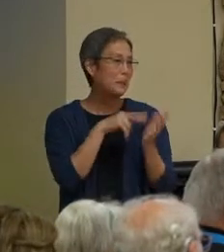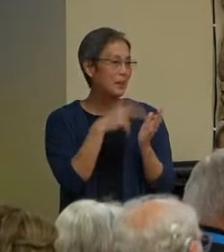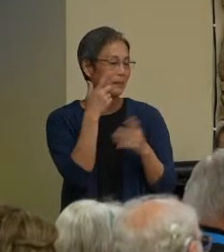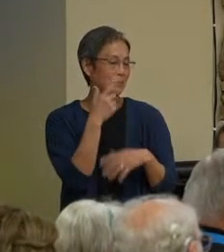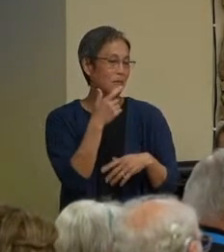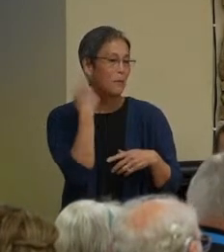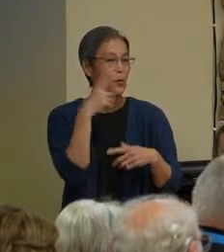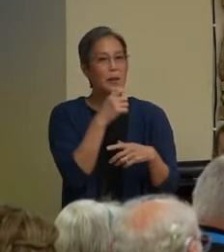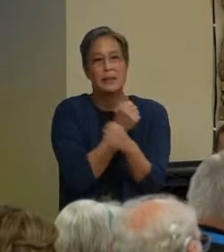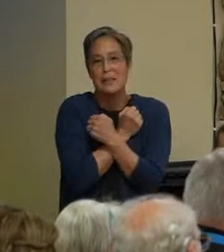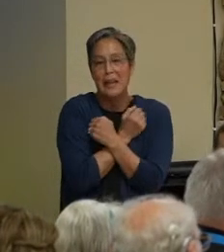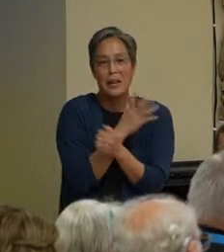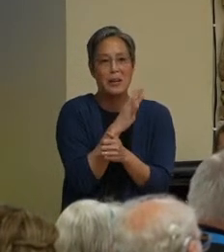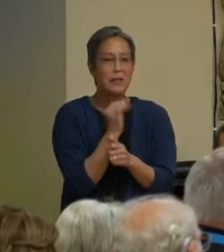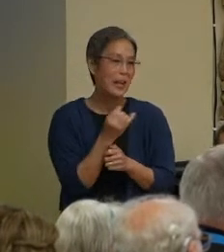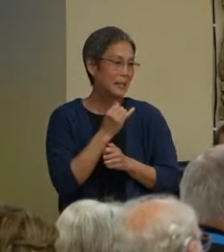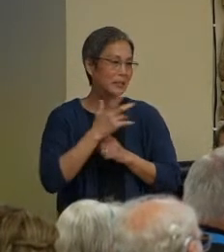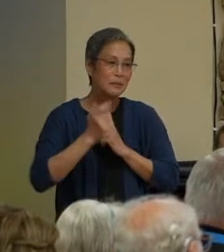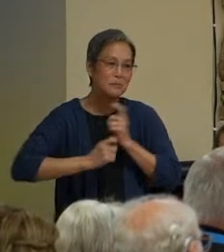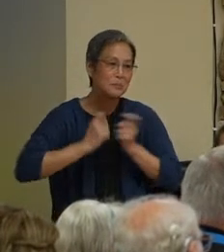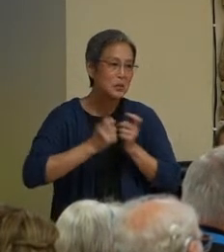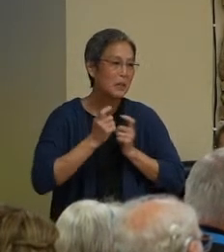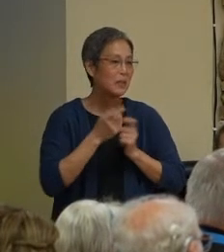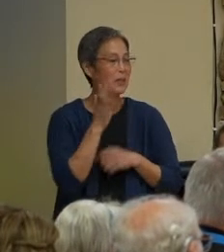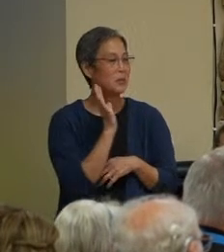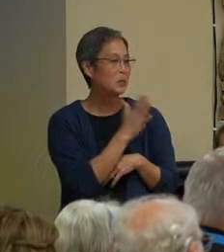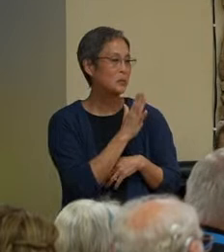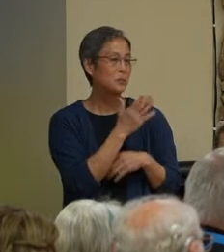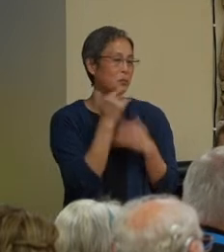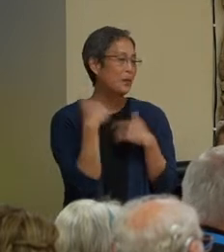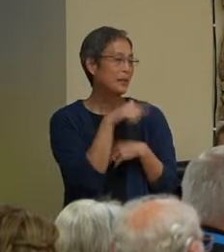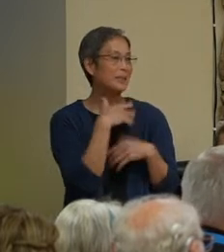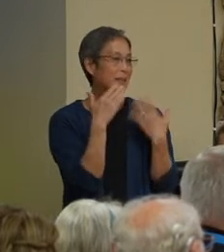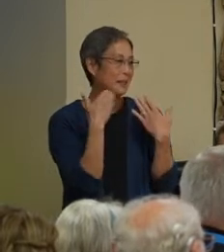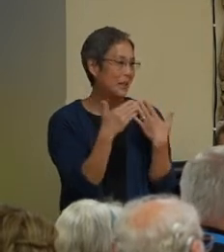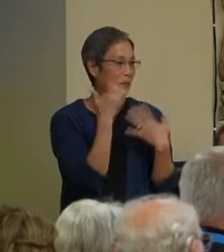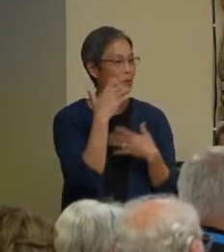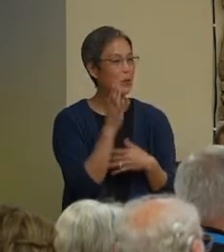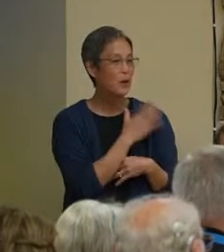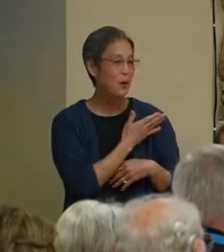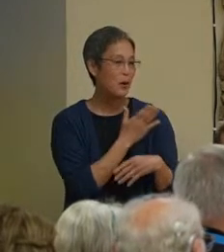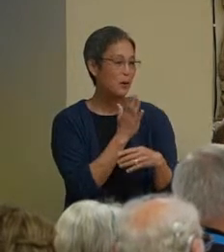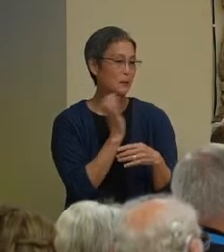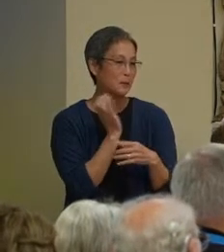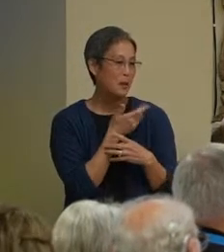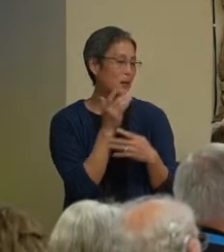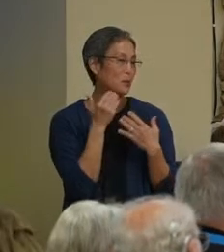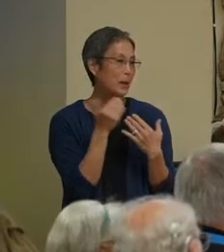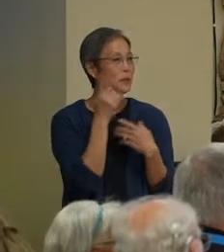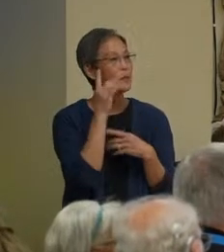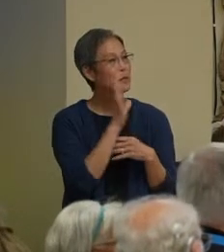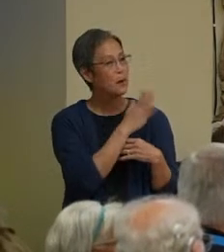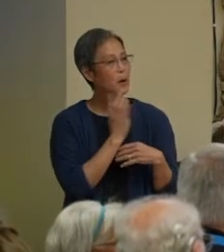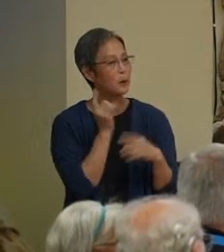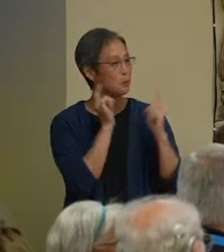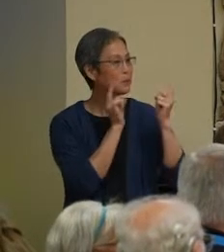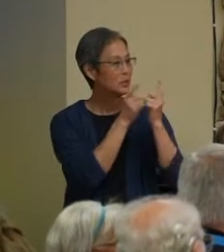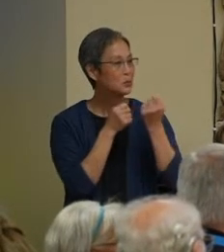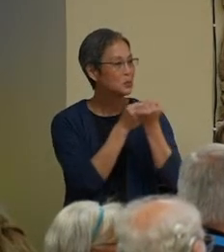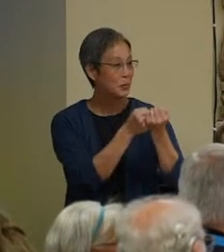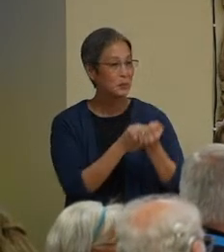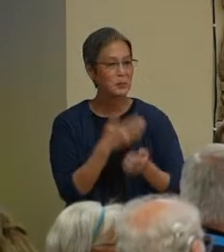selflessness, and I extend my gratitude to your dedication to our mission and to these dogs that are being very adorable right